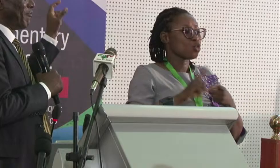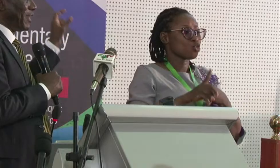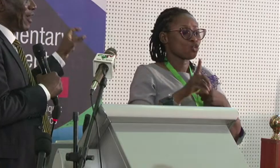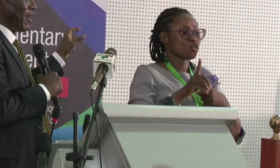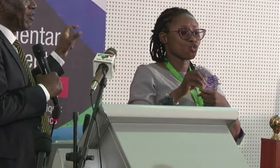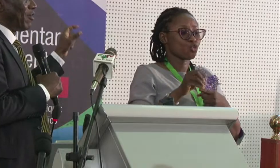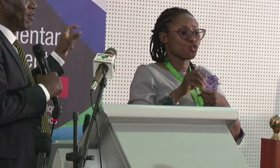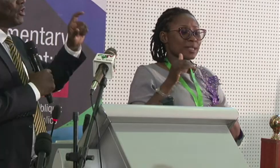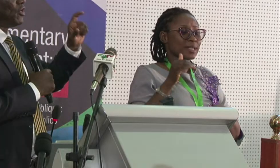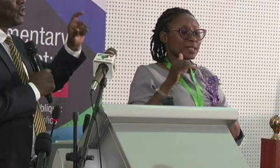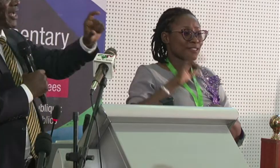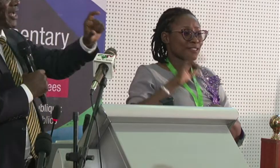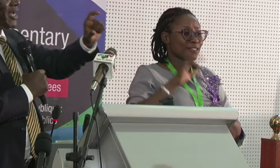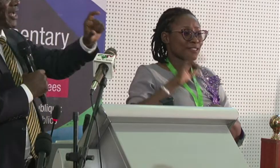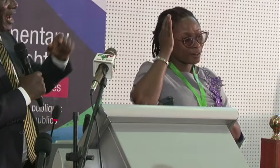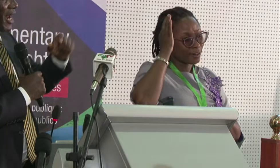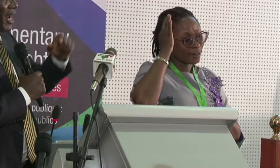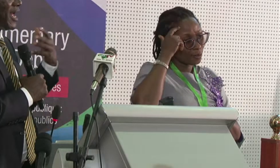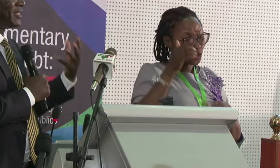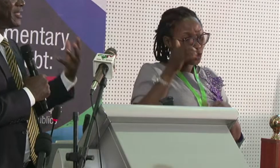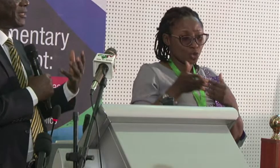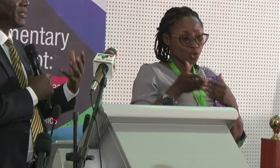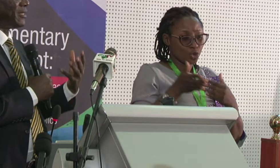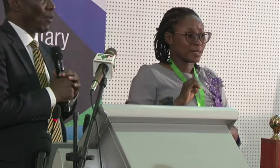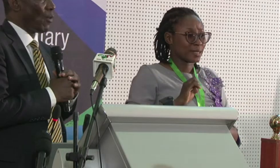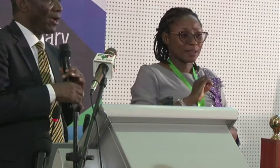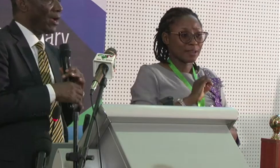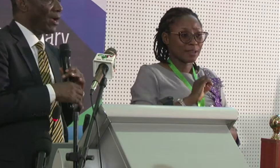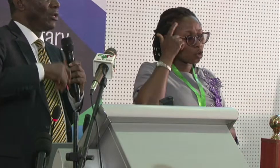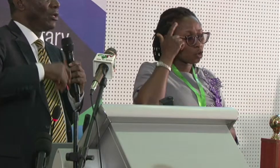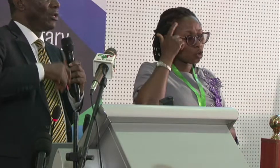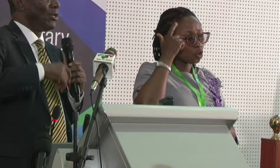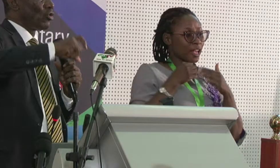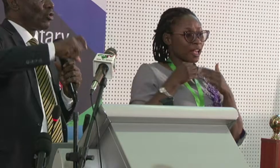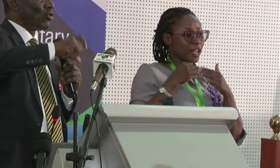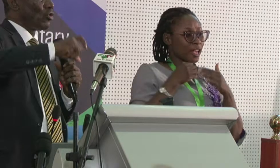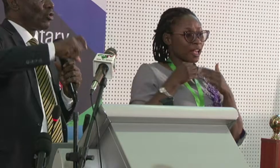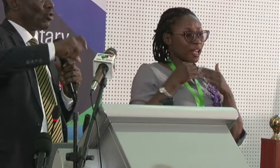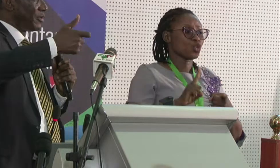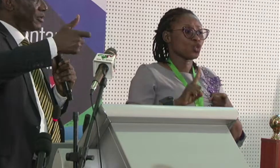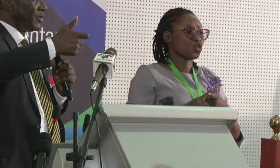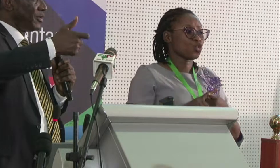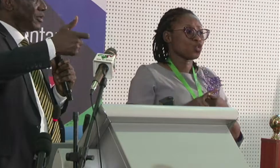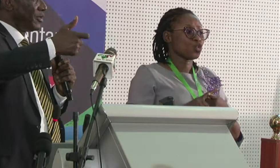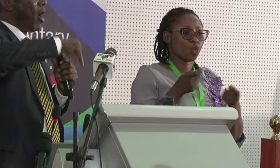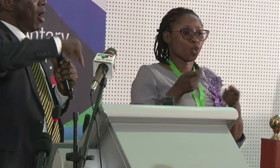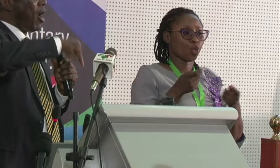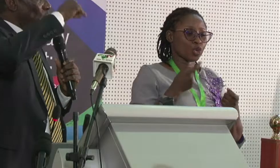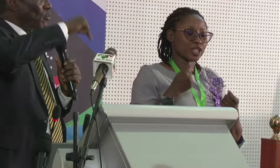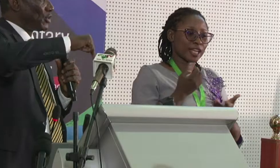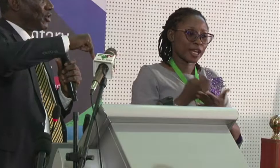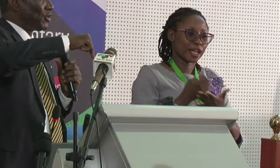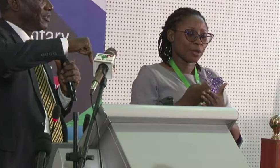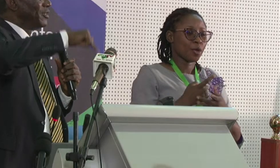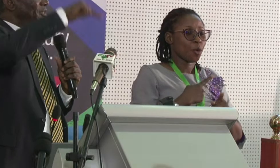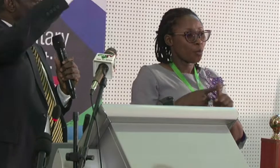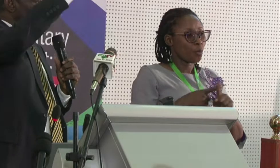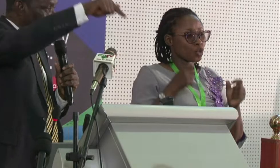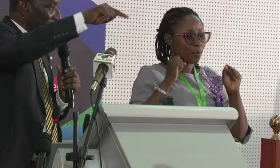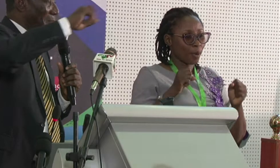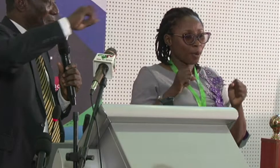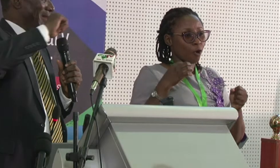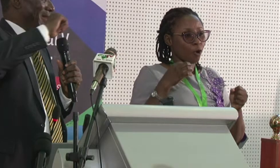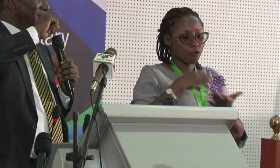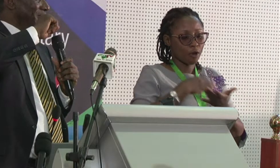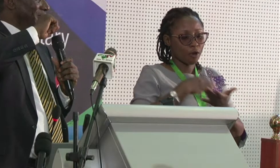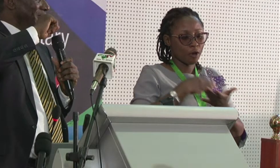the federal government, even though the executive branch has the power to run the economy. The power of appropriation is